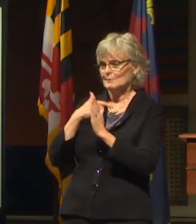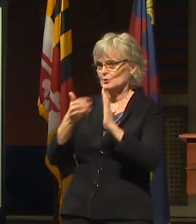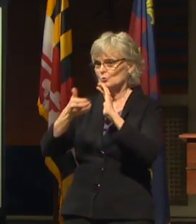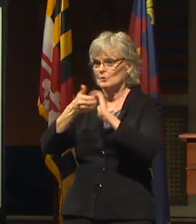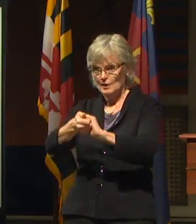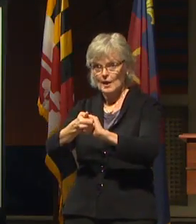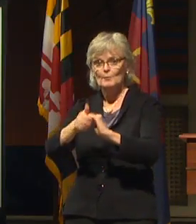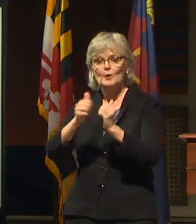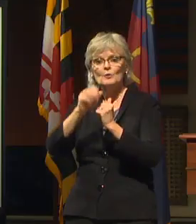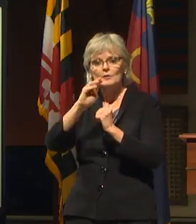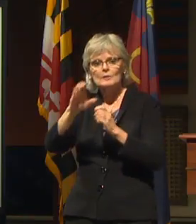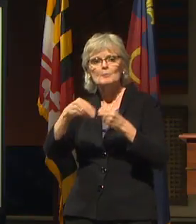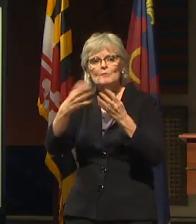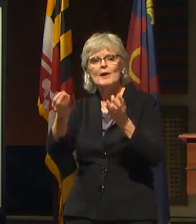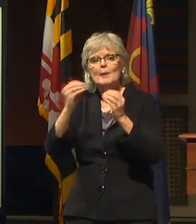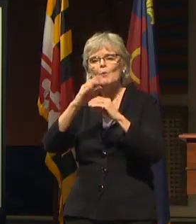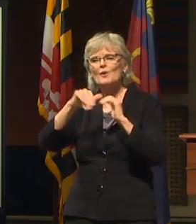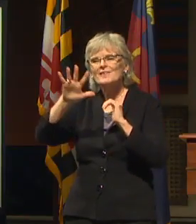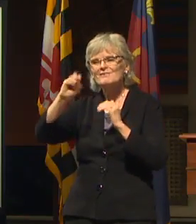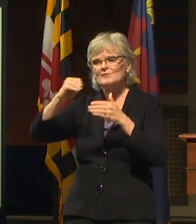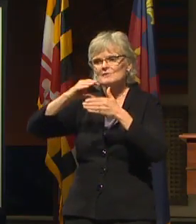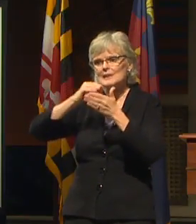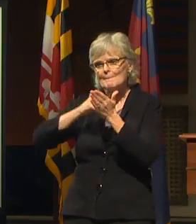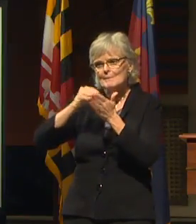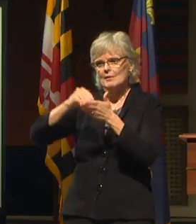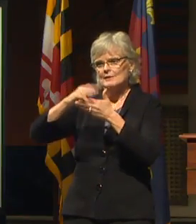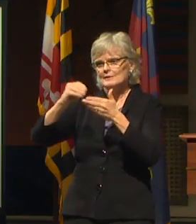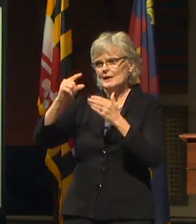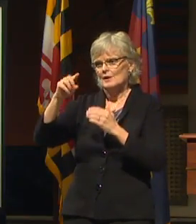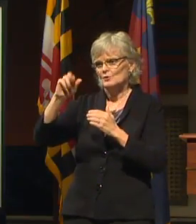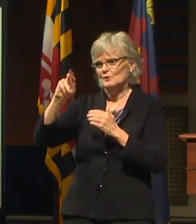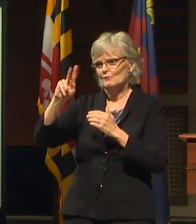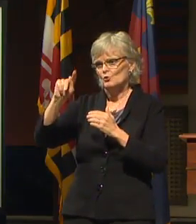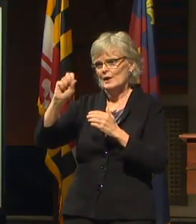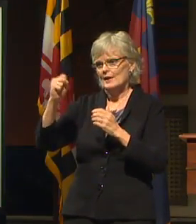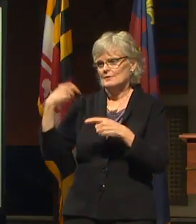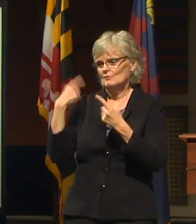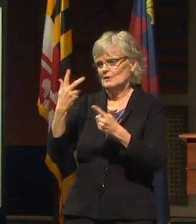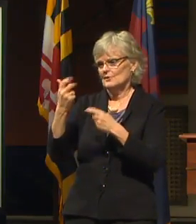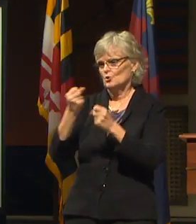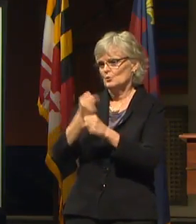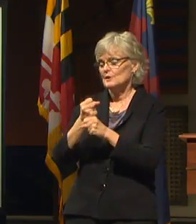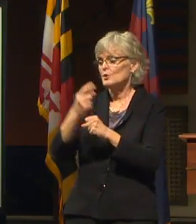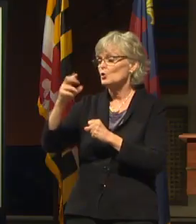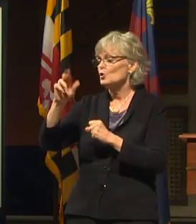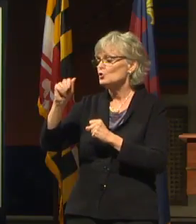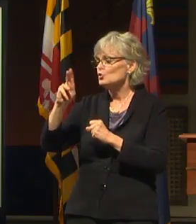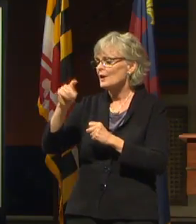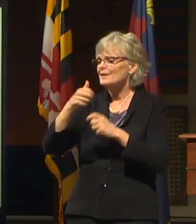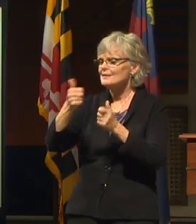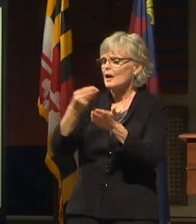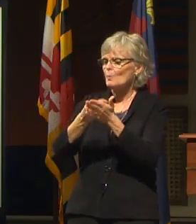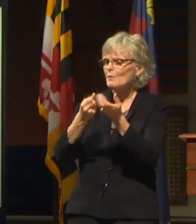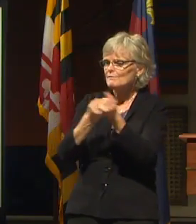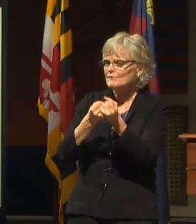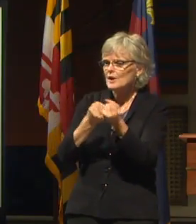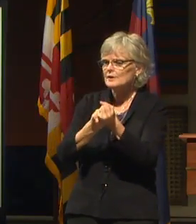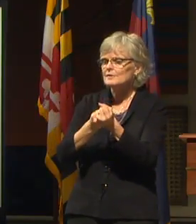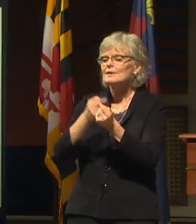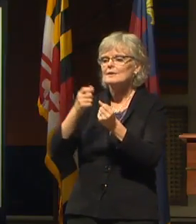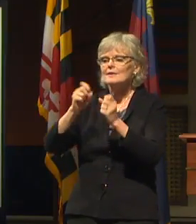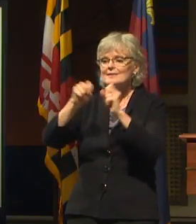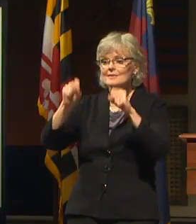Montgomery County to provide more than $50 million in grants over the last 3 years. These grants have gone to help fund